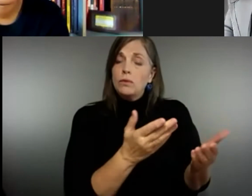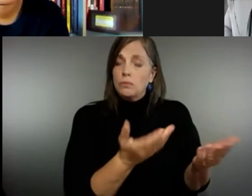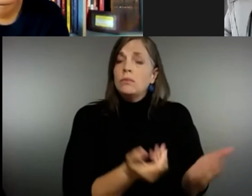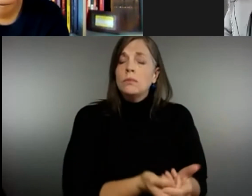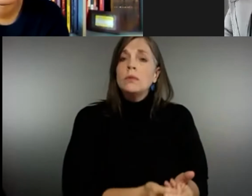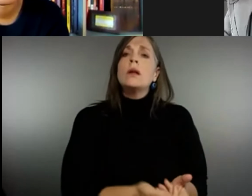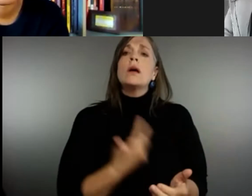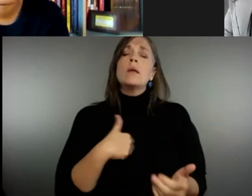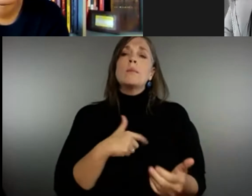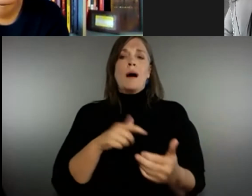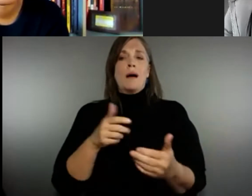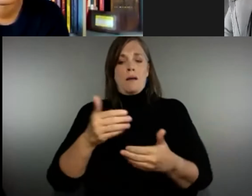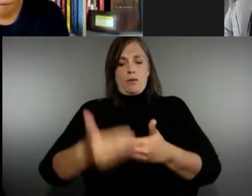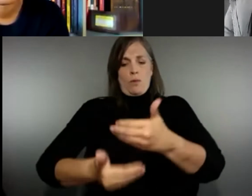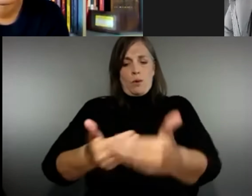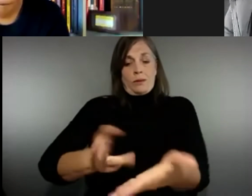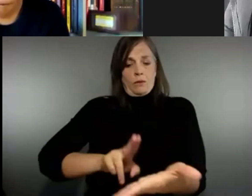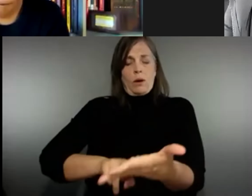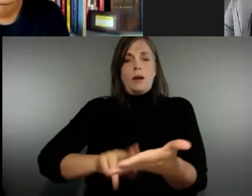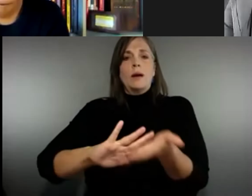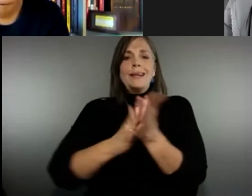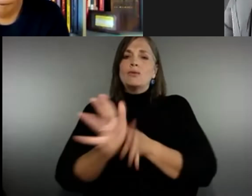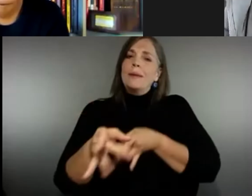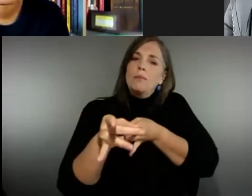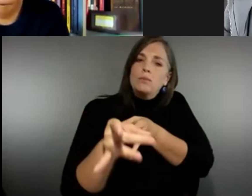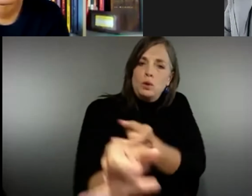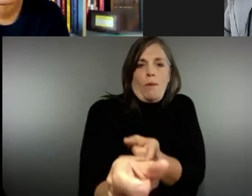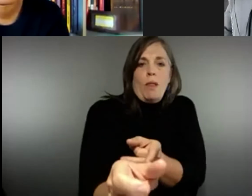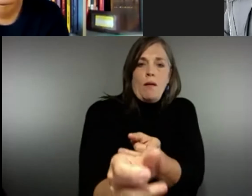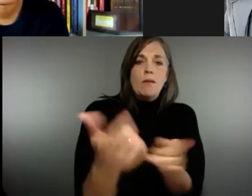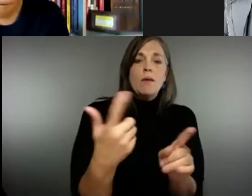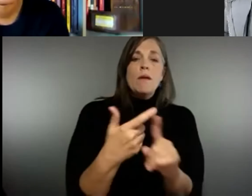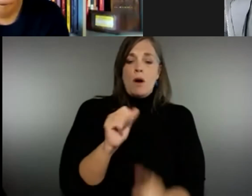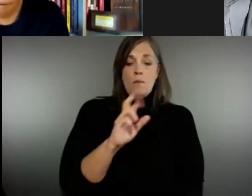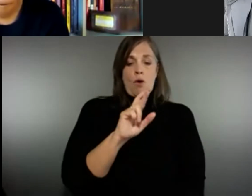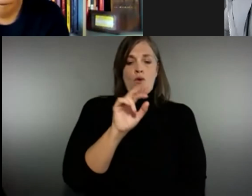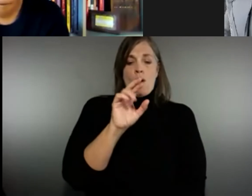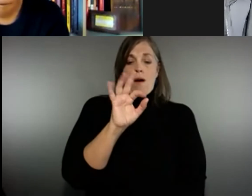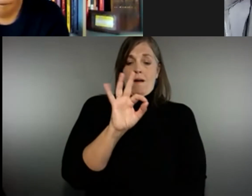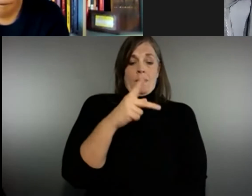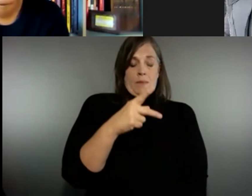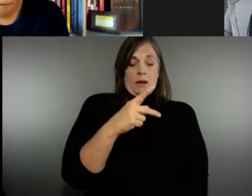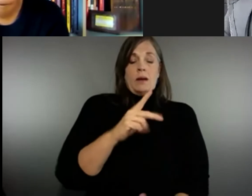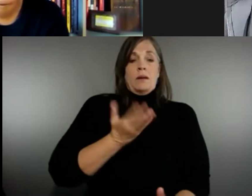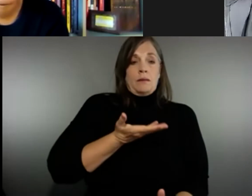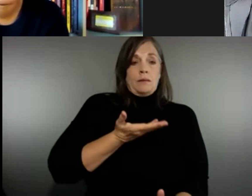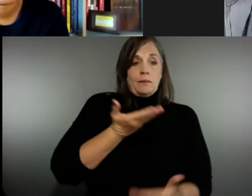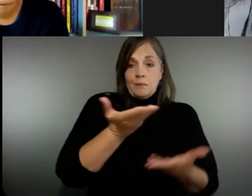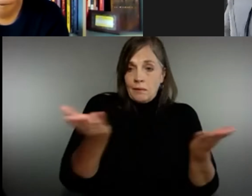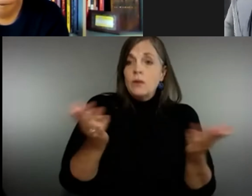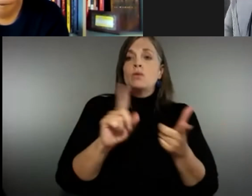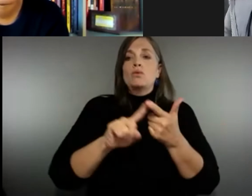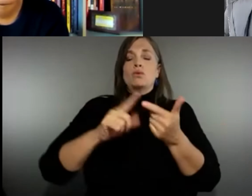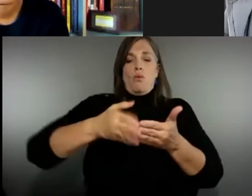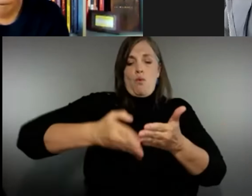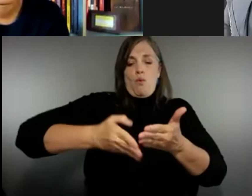know we need to streamline the process all together from from from um from rfp to to actual contracting um